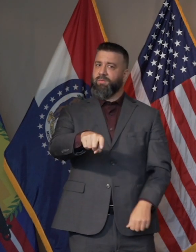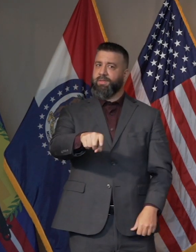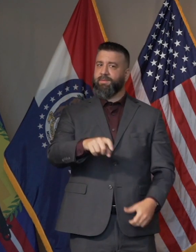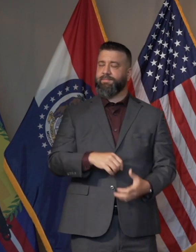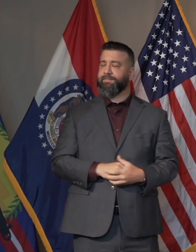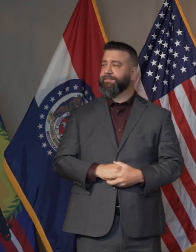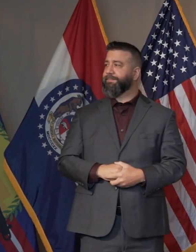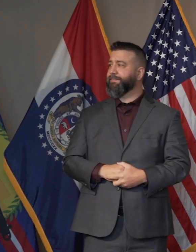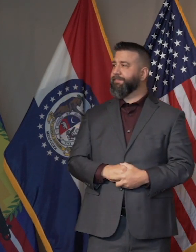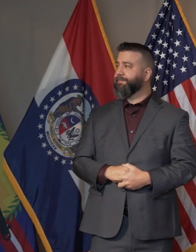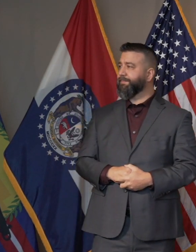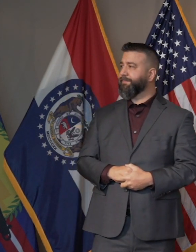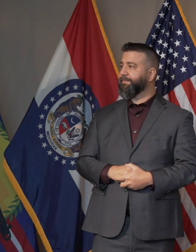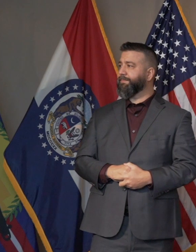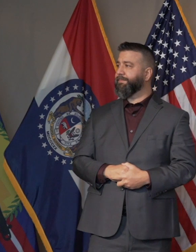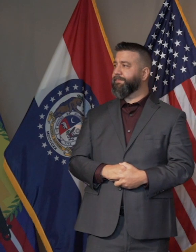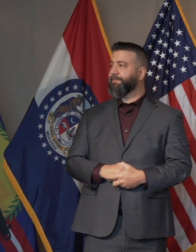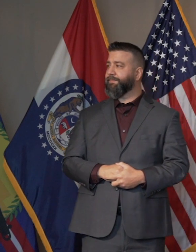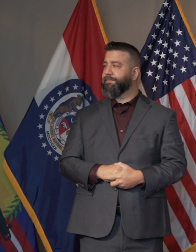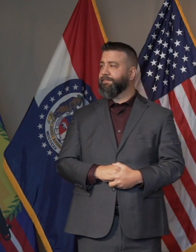what is your thought on